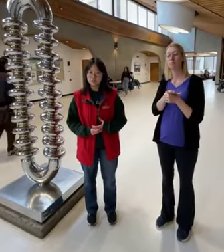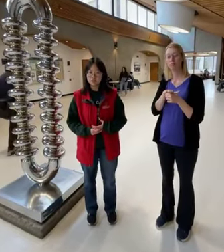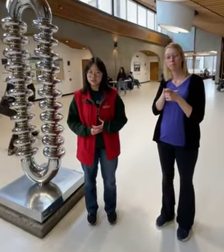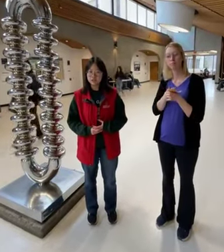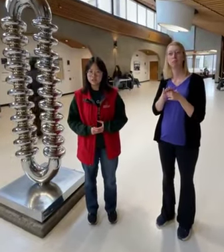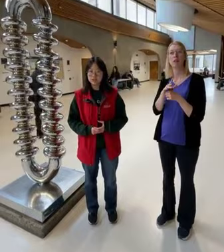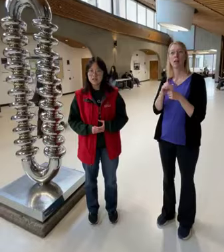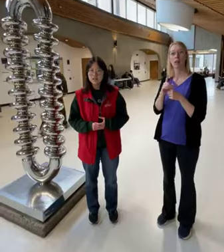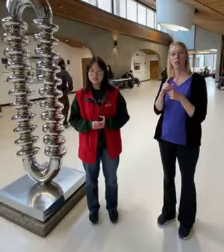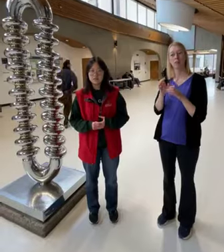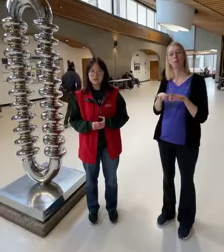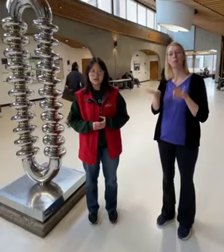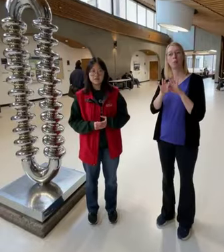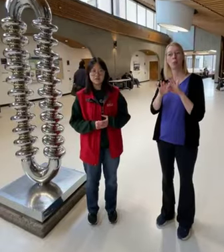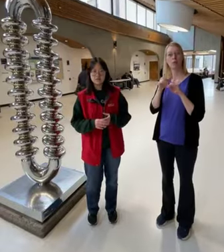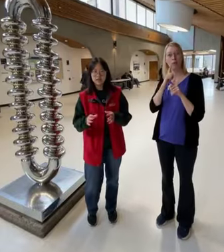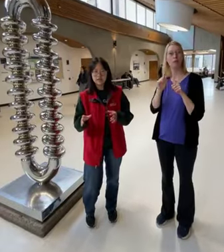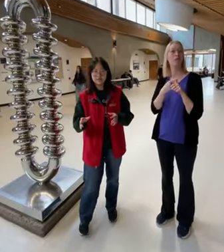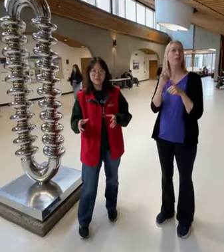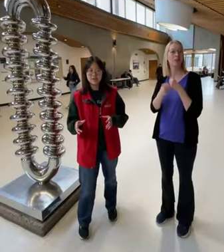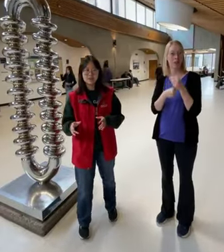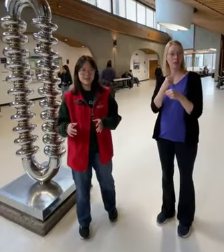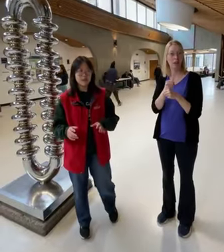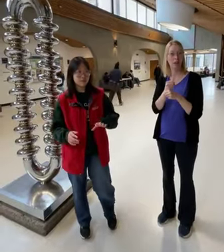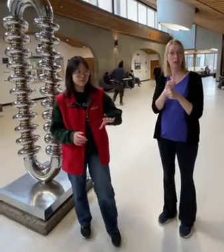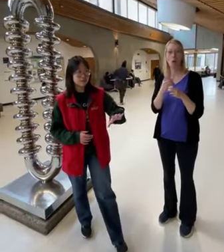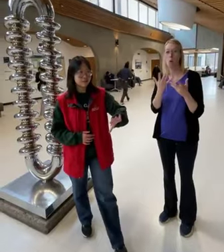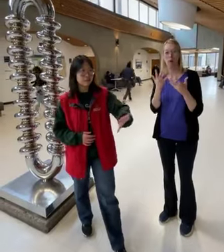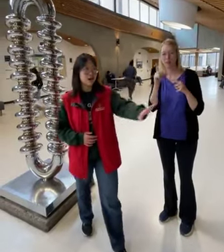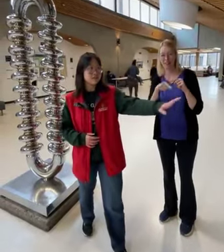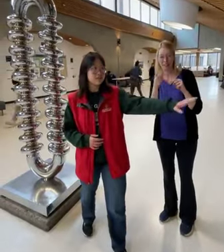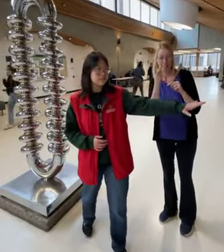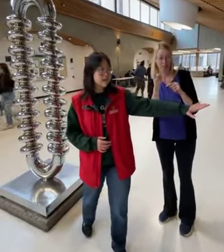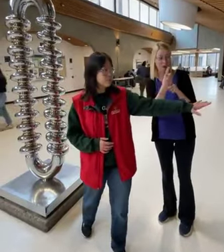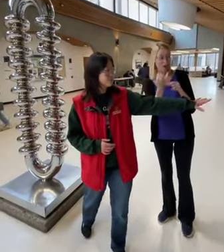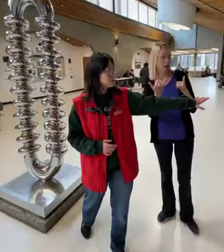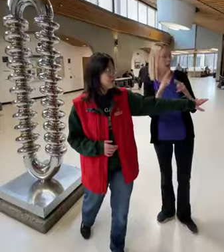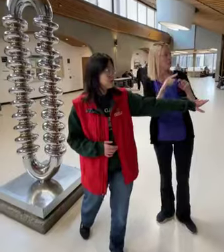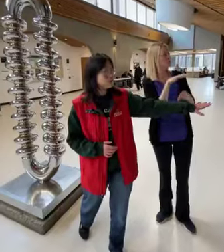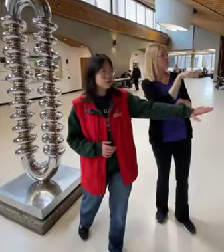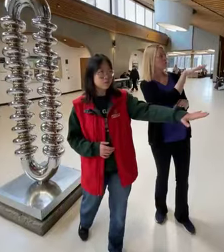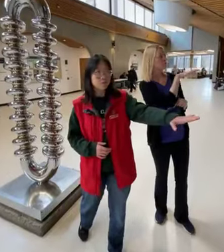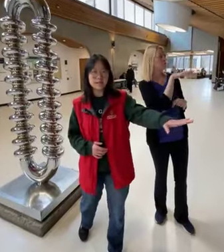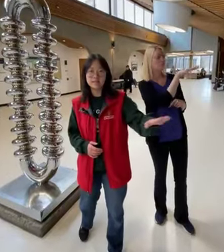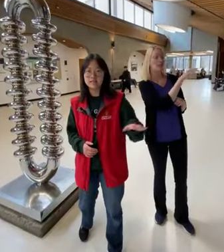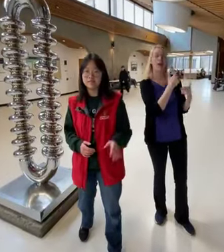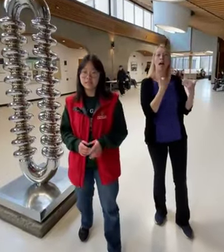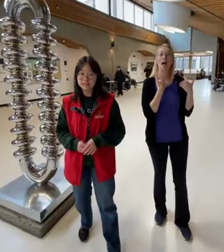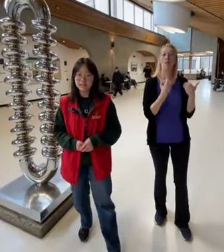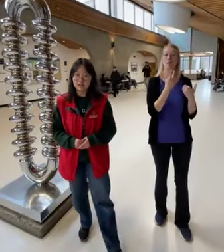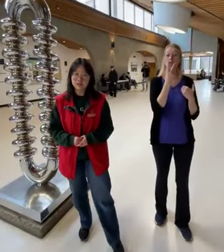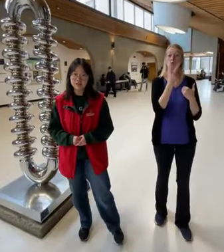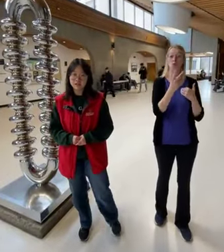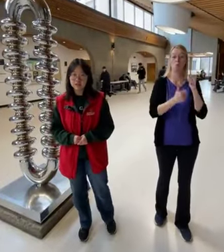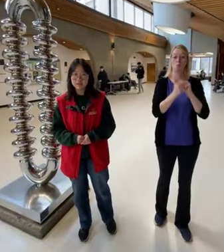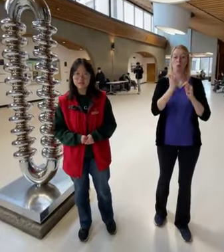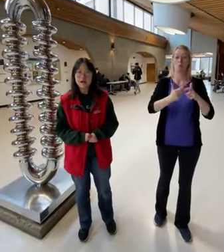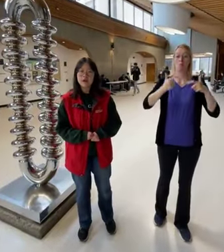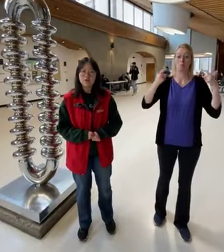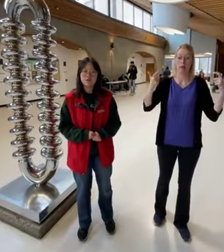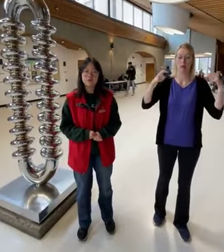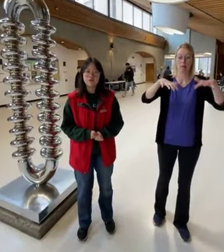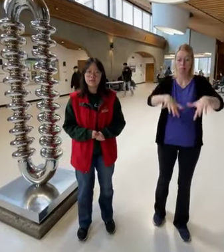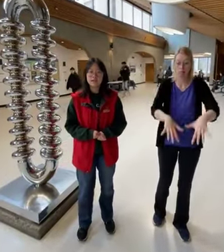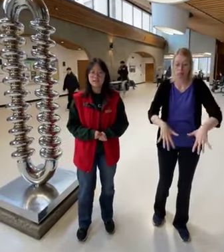quintessential first year location. So kind of what you can't see behind the camera, but essentially off to this side, we do have our two biggest lecture halls on